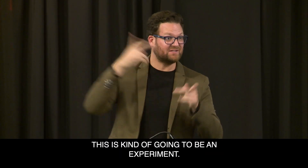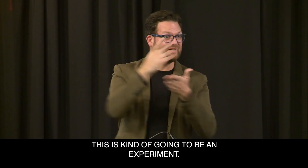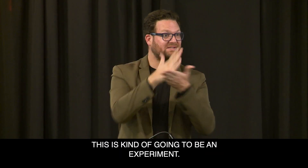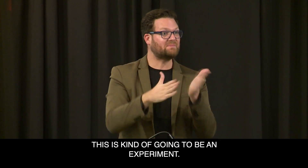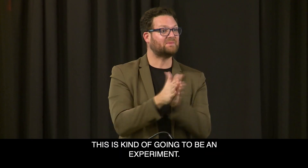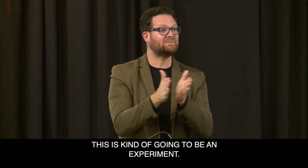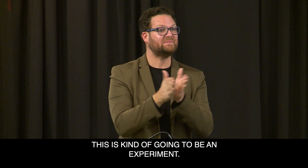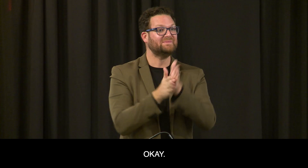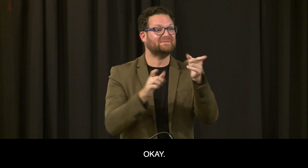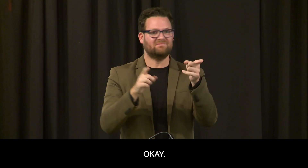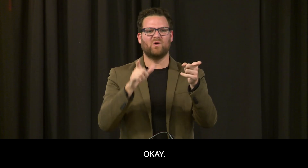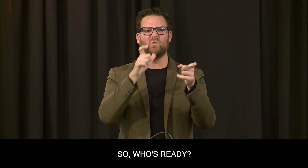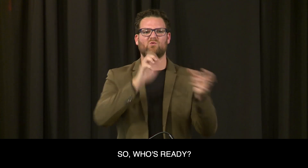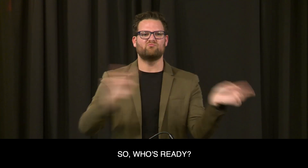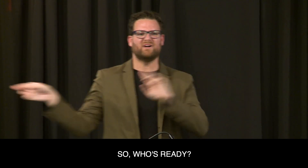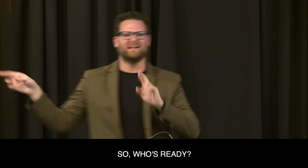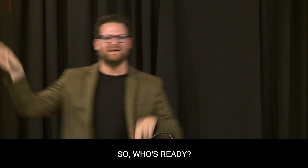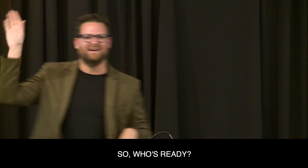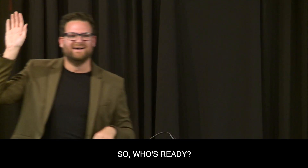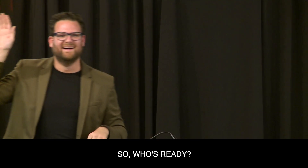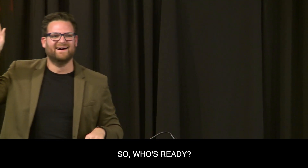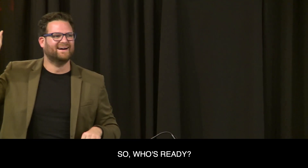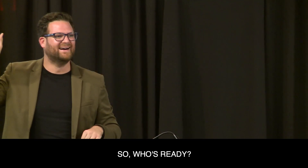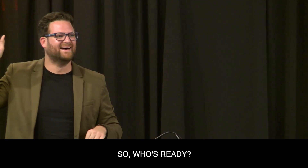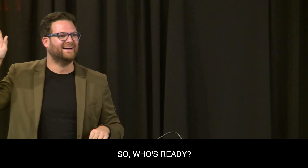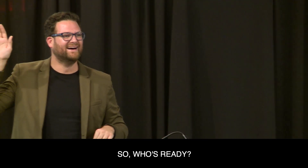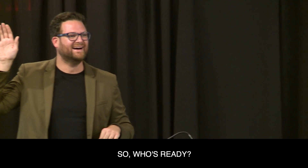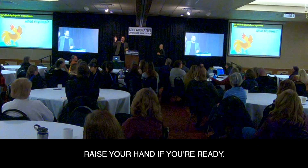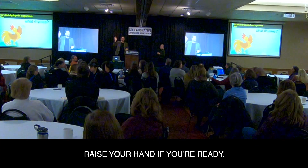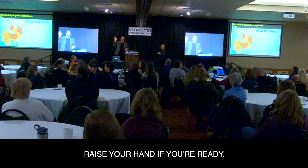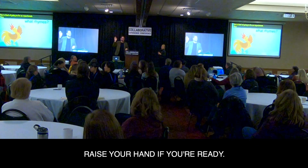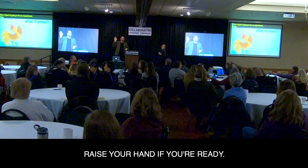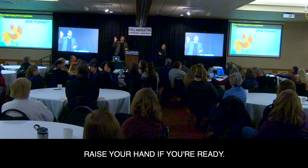an experiment, okay? So people who's ready? Raise your hand if you're ready.